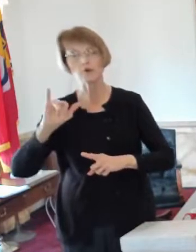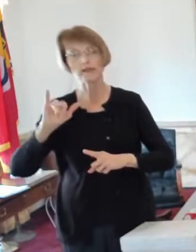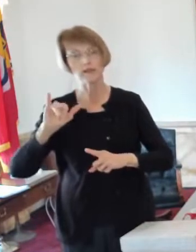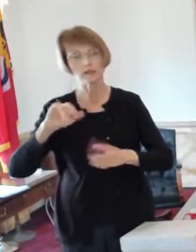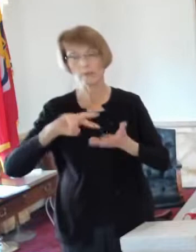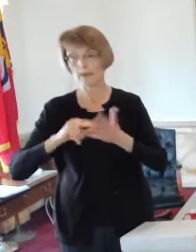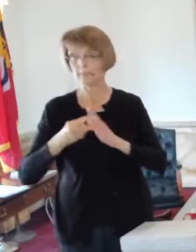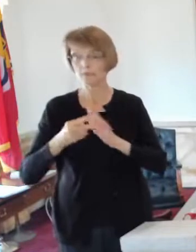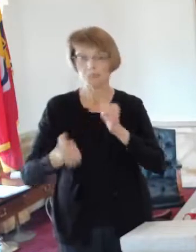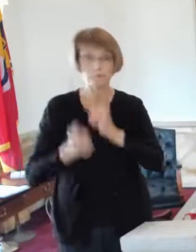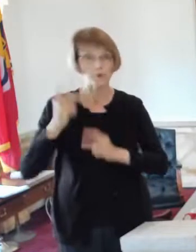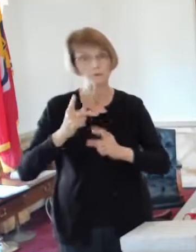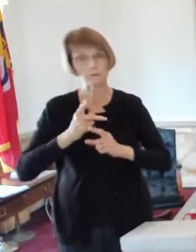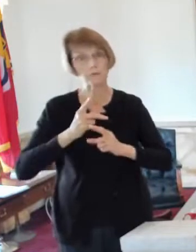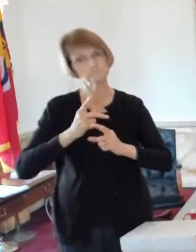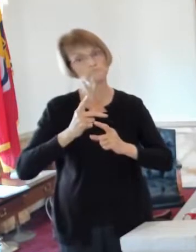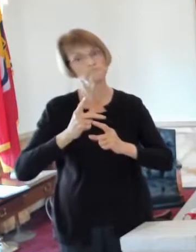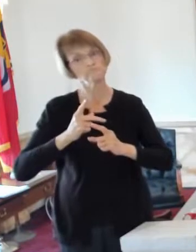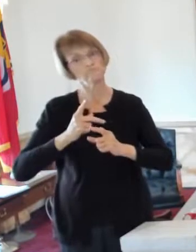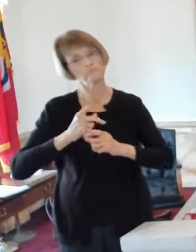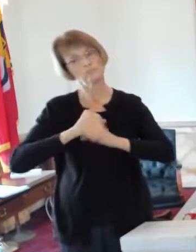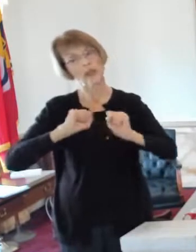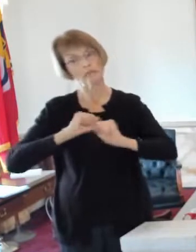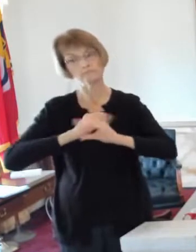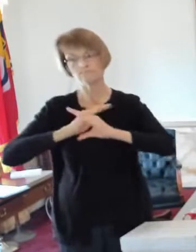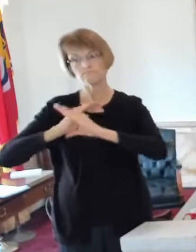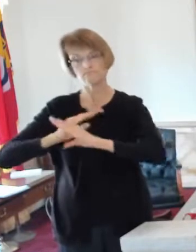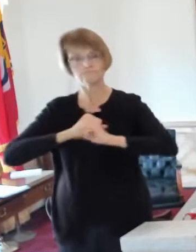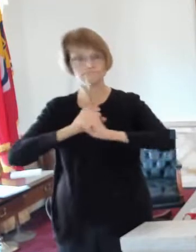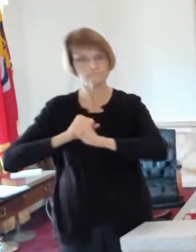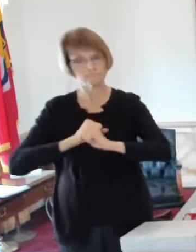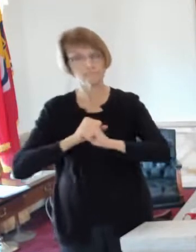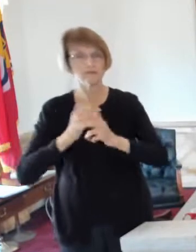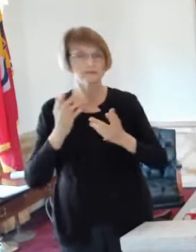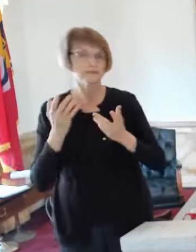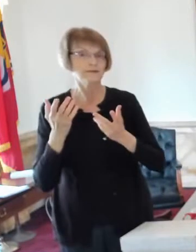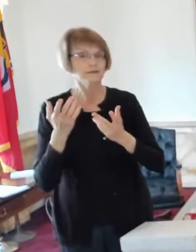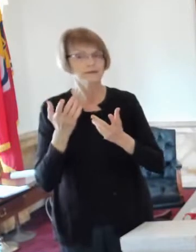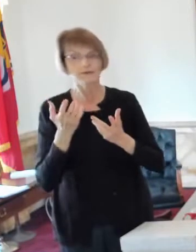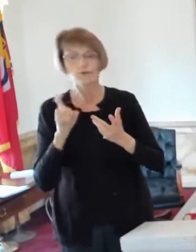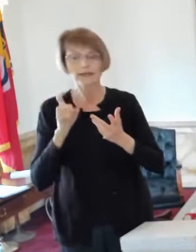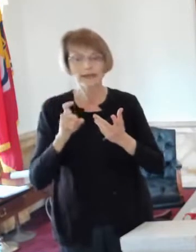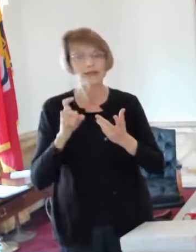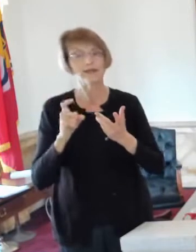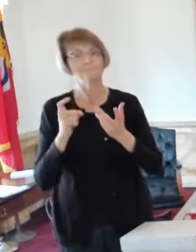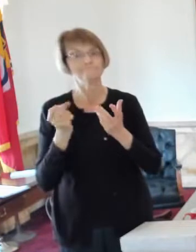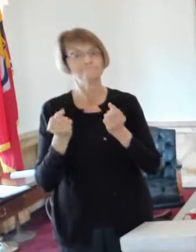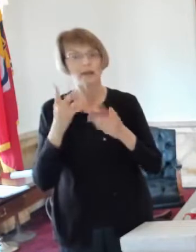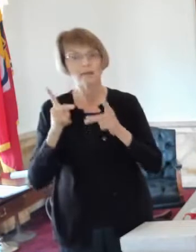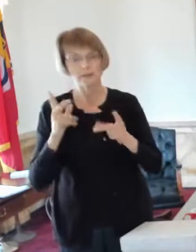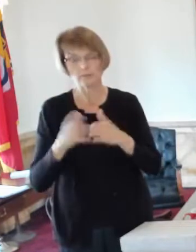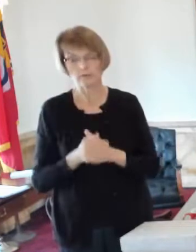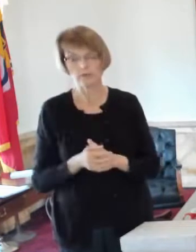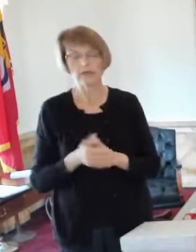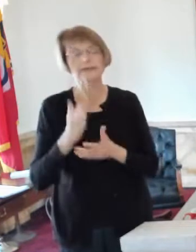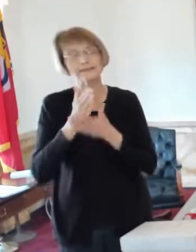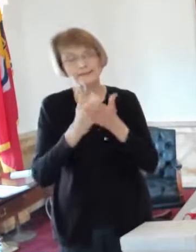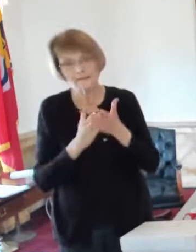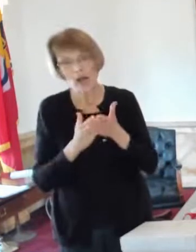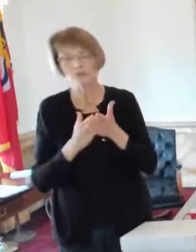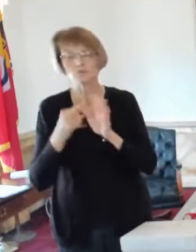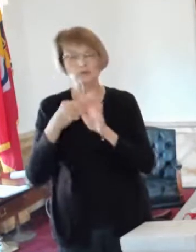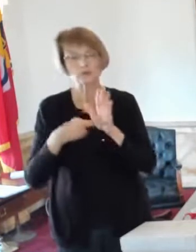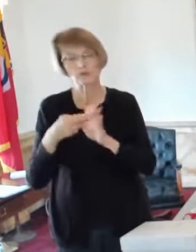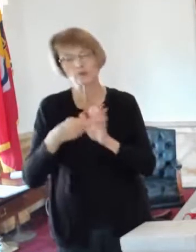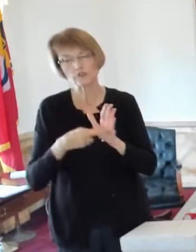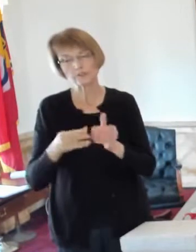get vaccinated. And so we hope that that will be the case. We have eased up on some